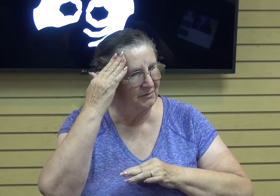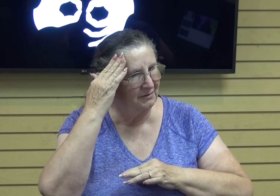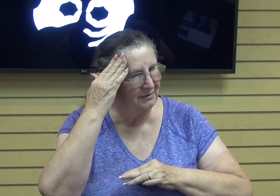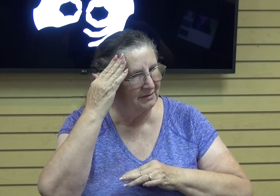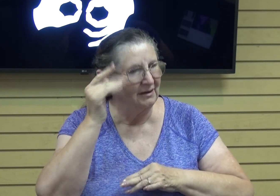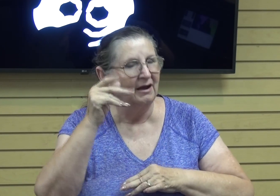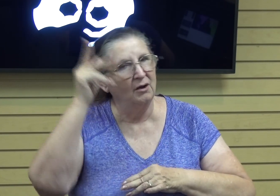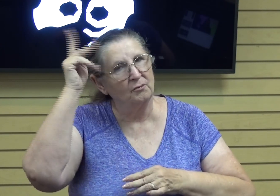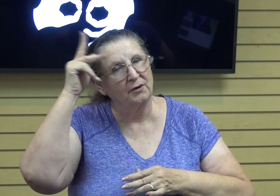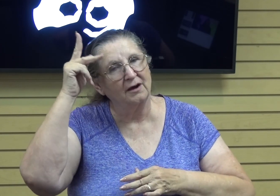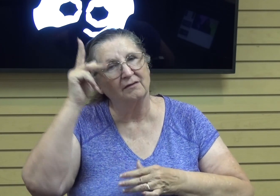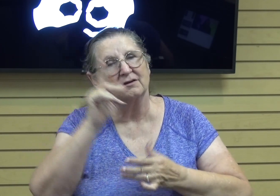Proverbs